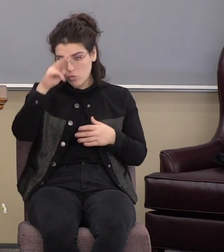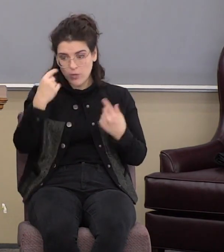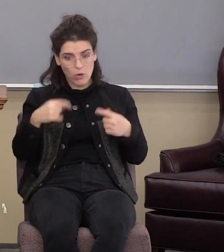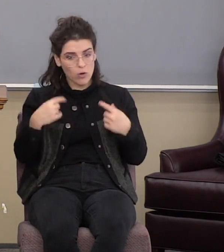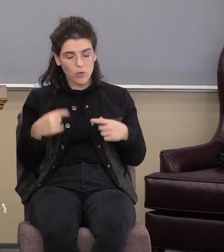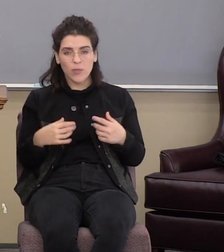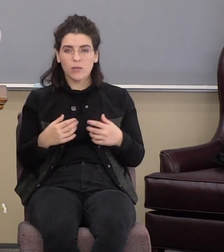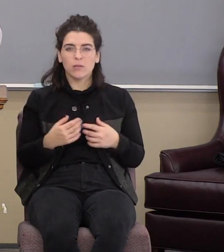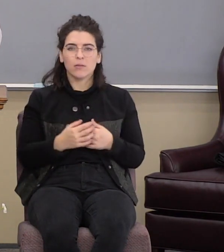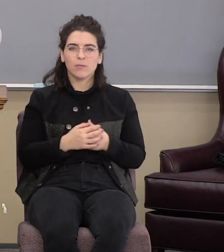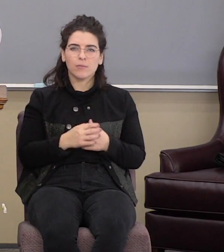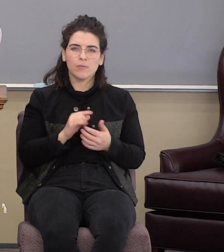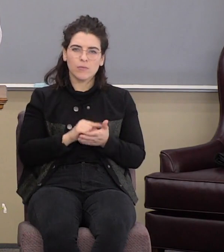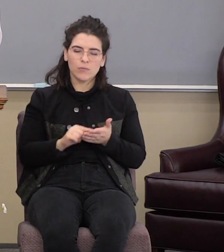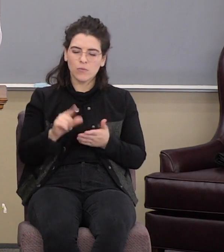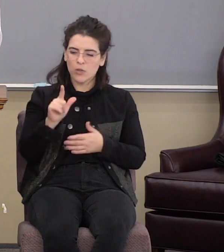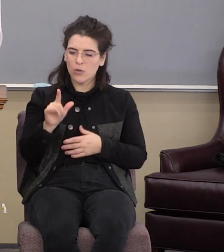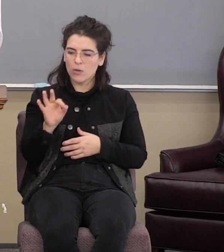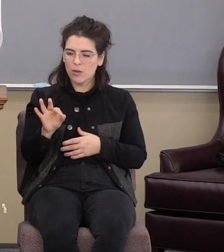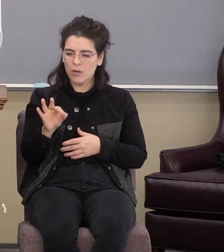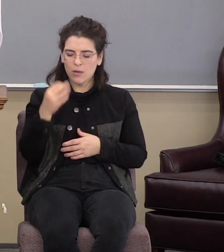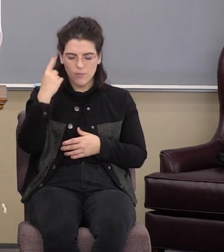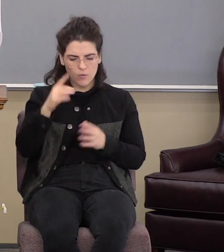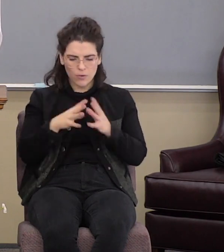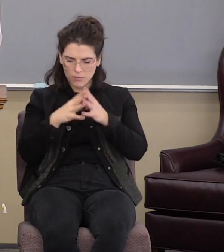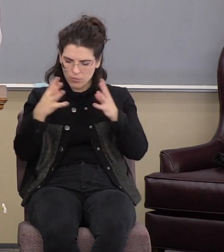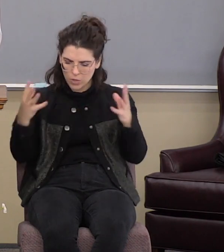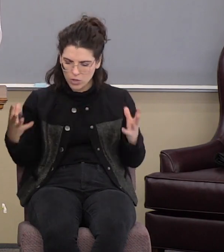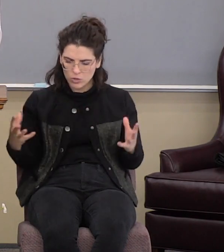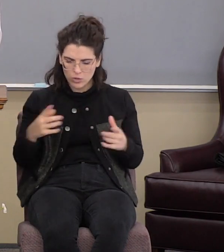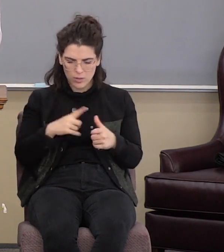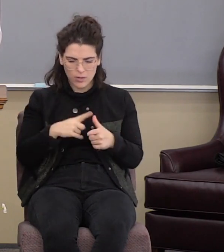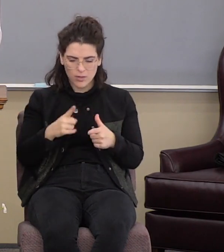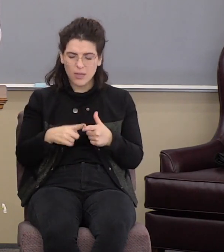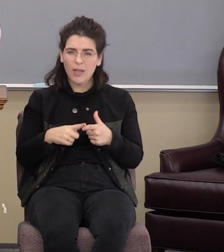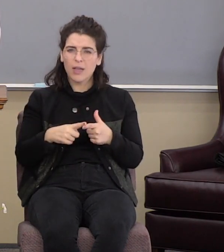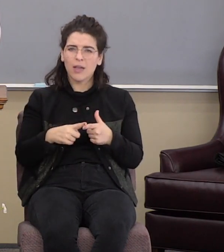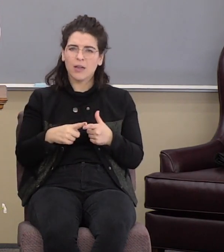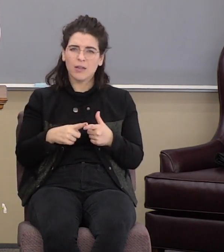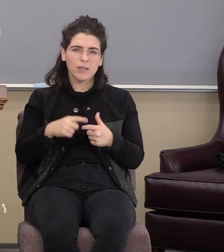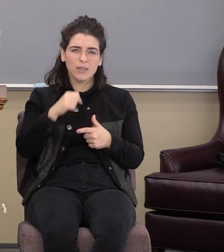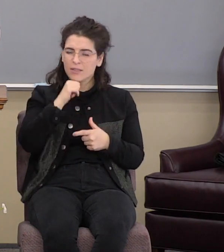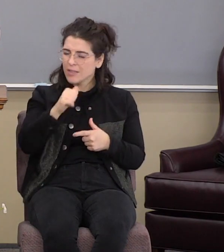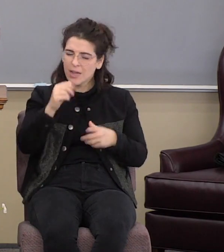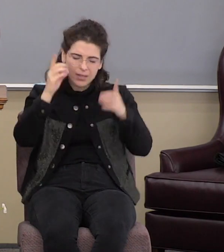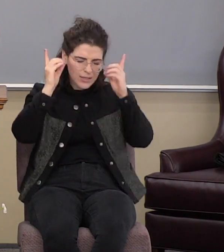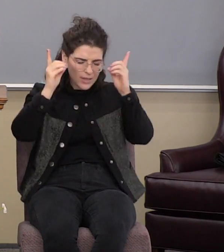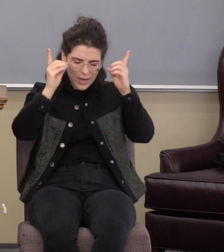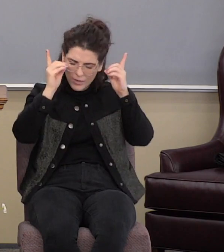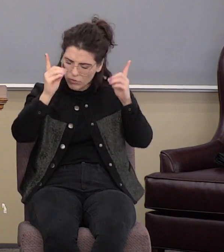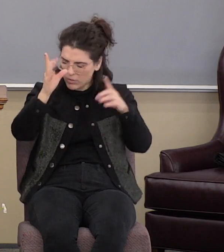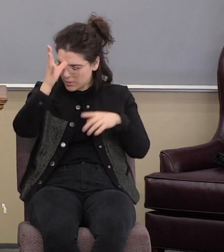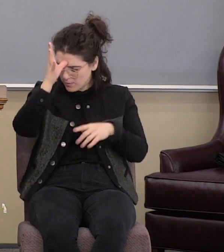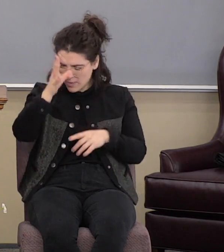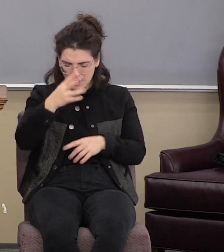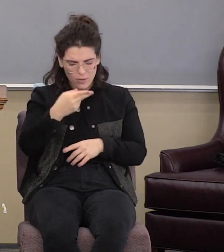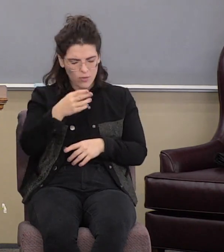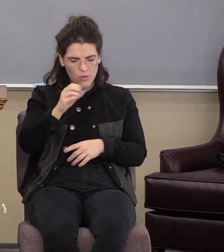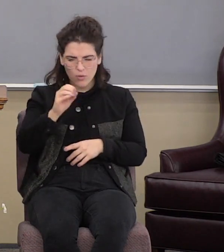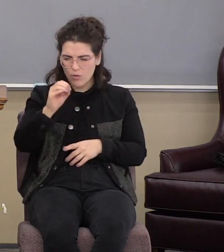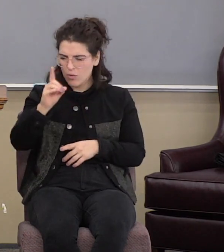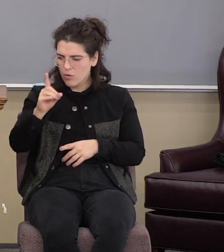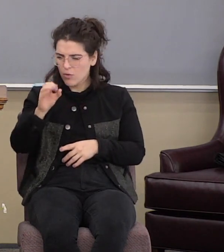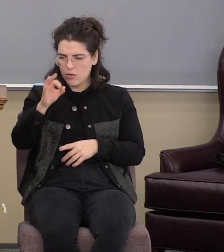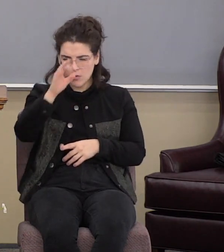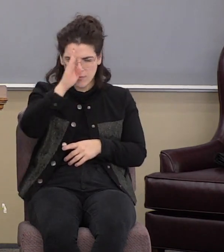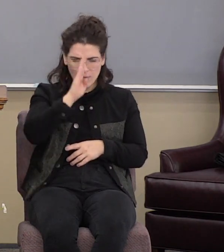so verse 29. For as much then as we, so this is not the doctrine of the fatherhood of God. He's not saying